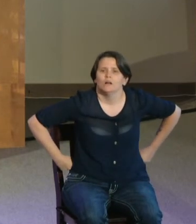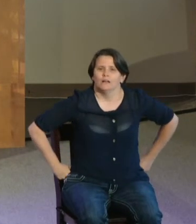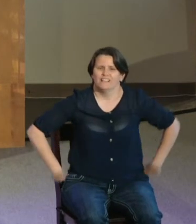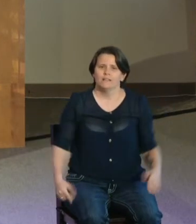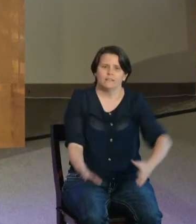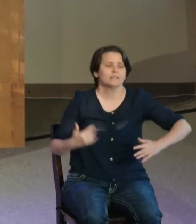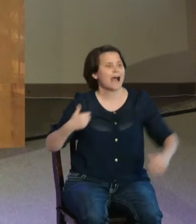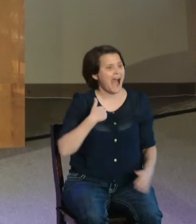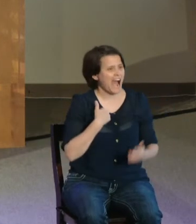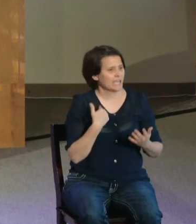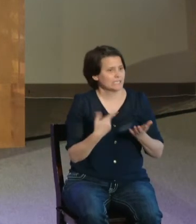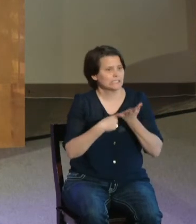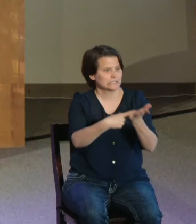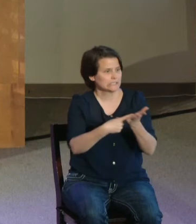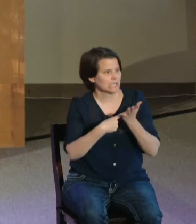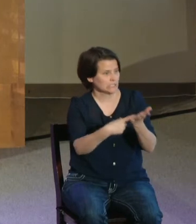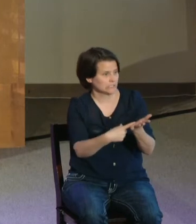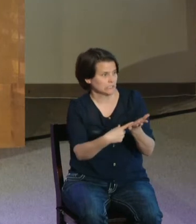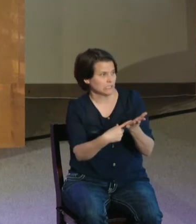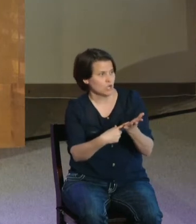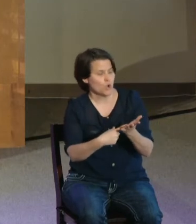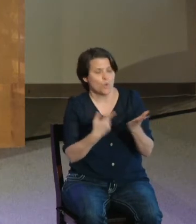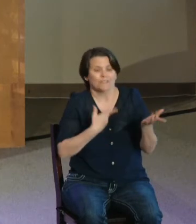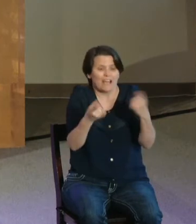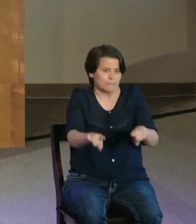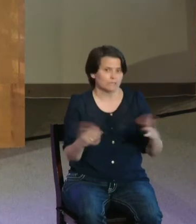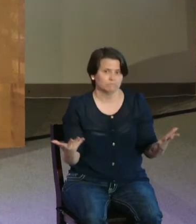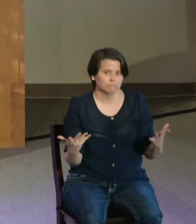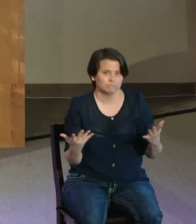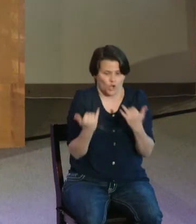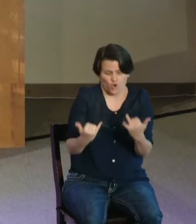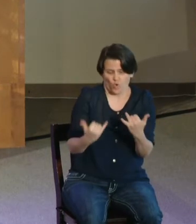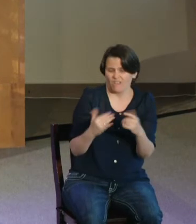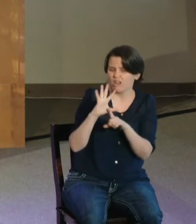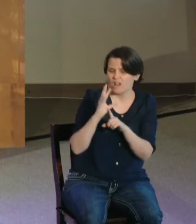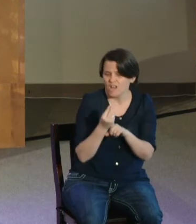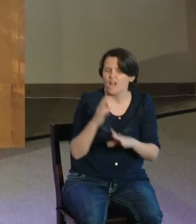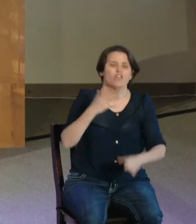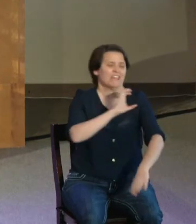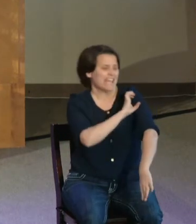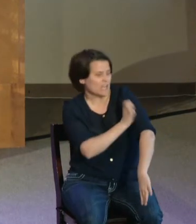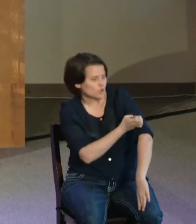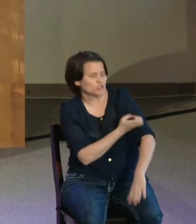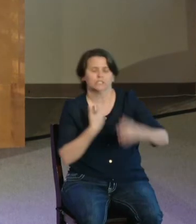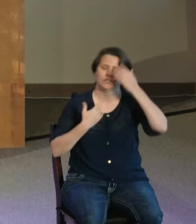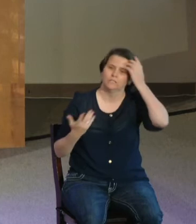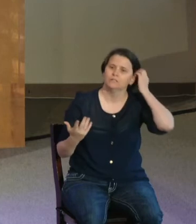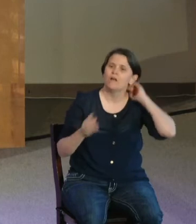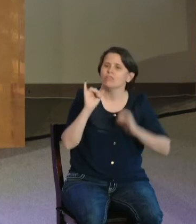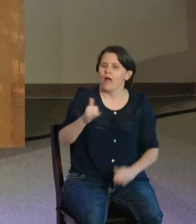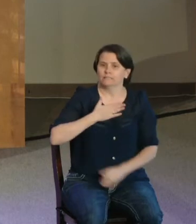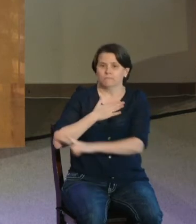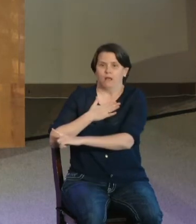about what's going on, what's currently here, what the energy is, what the situation is. That is mine